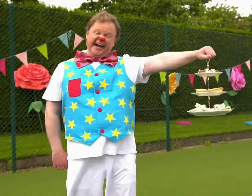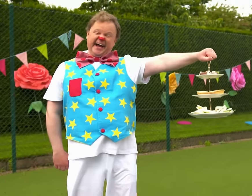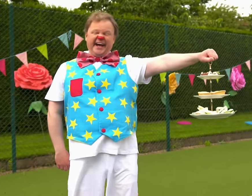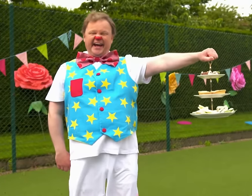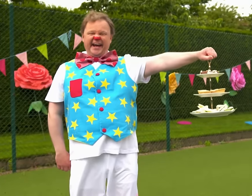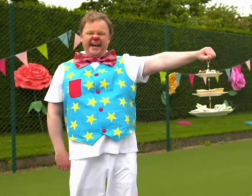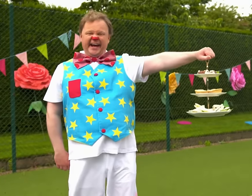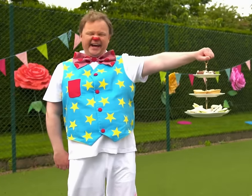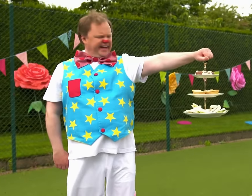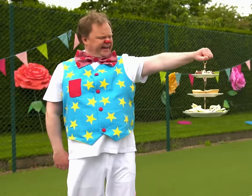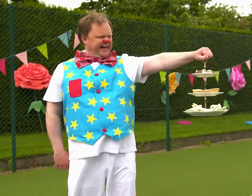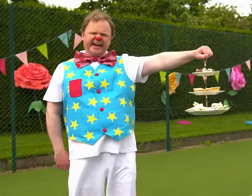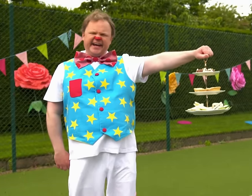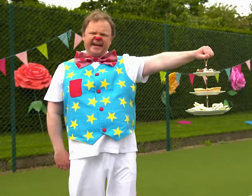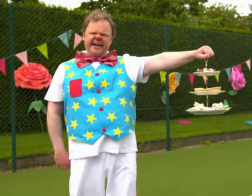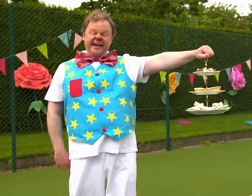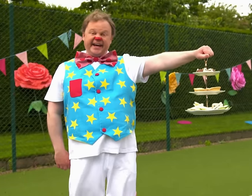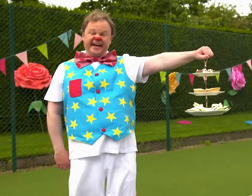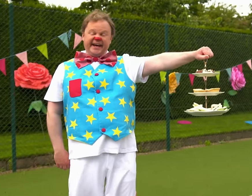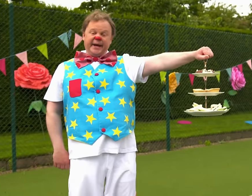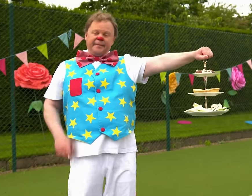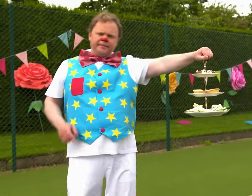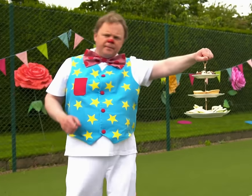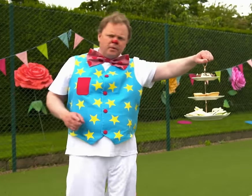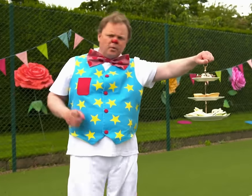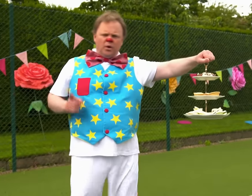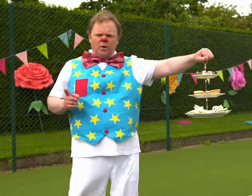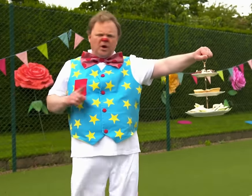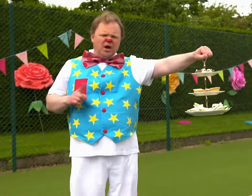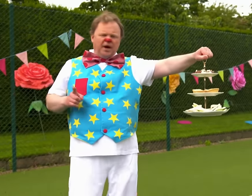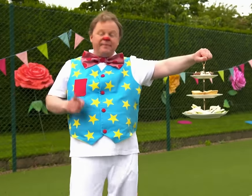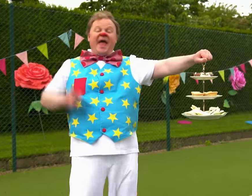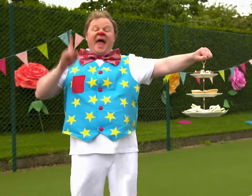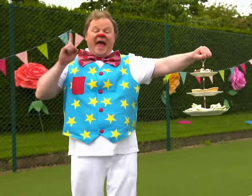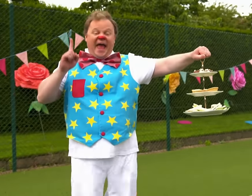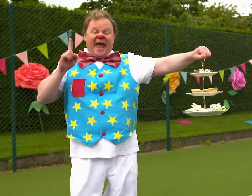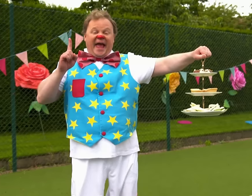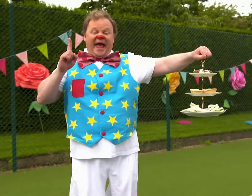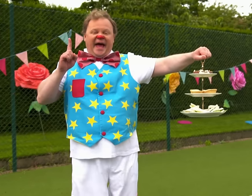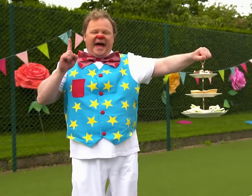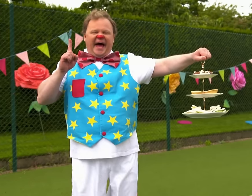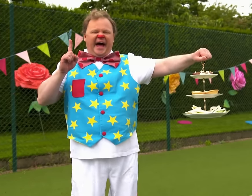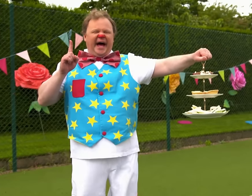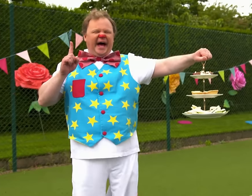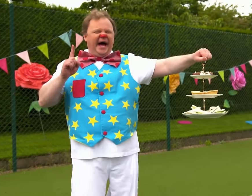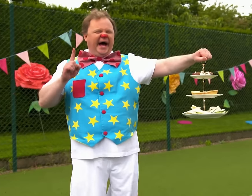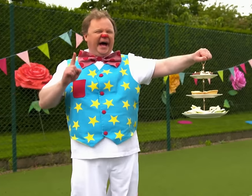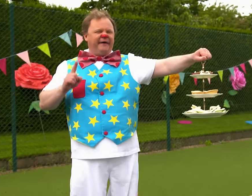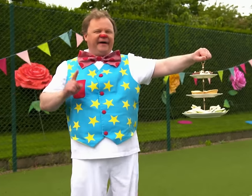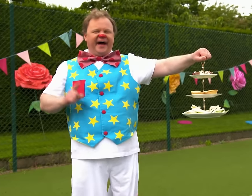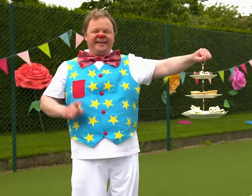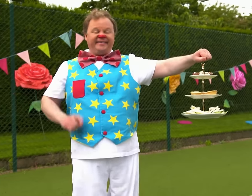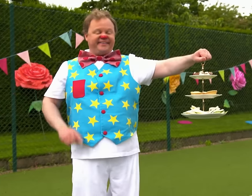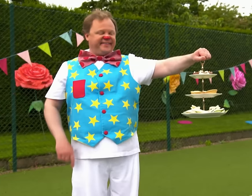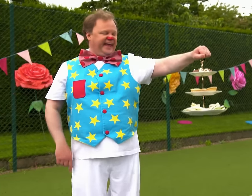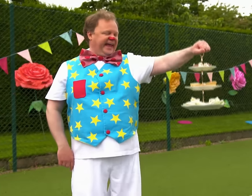in tennis means to serve the ball, not afternoon tea. Oh, I see.